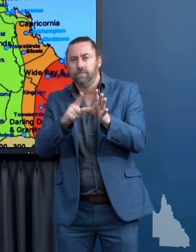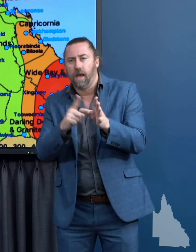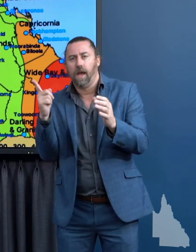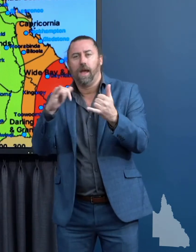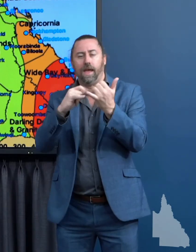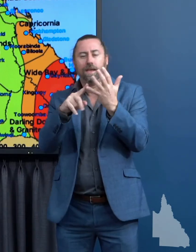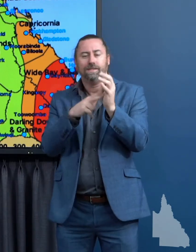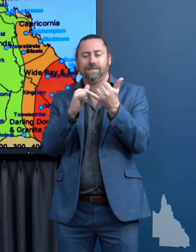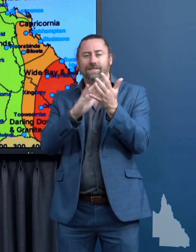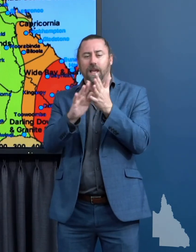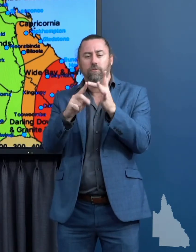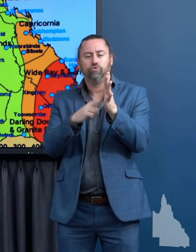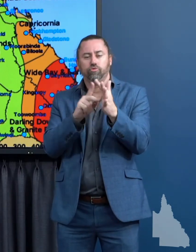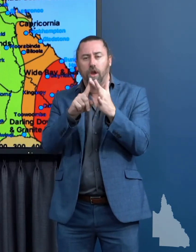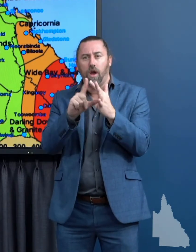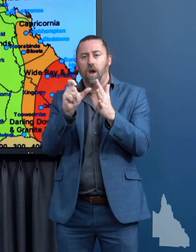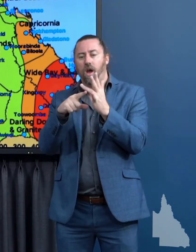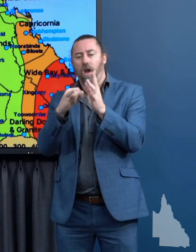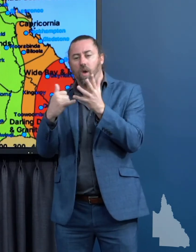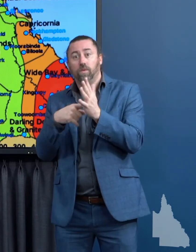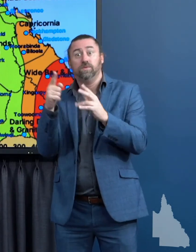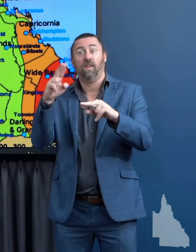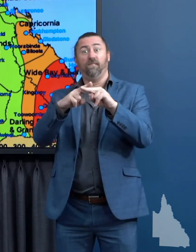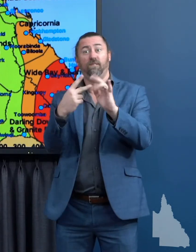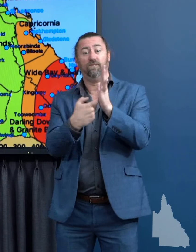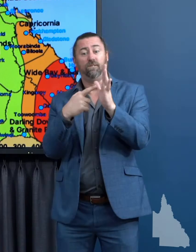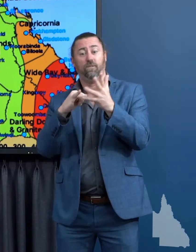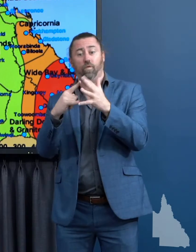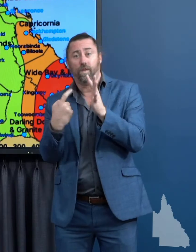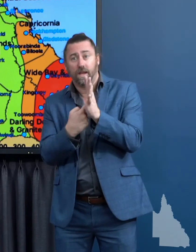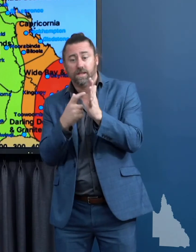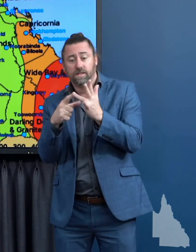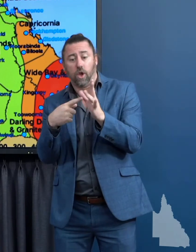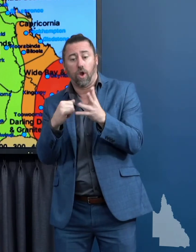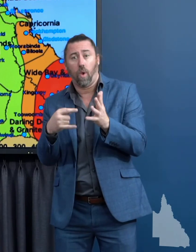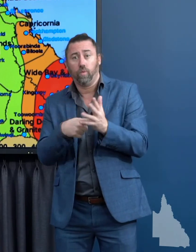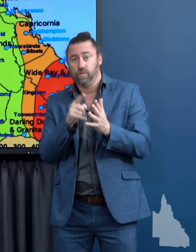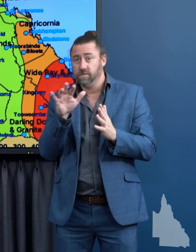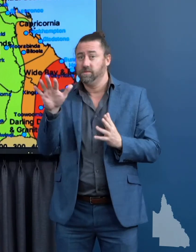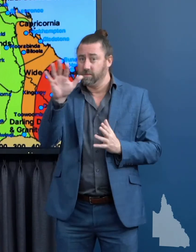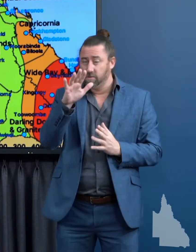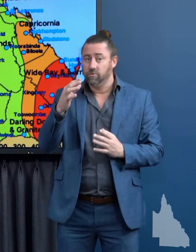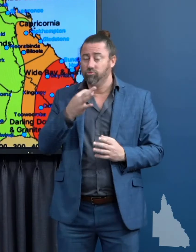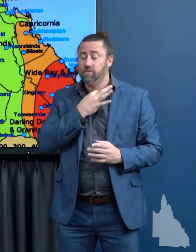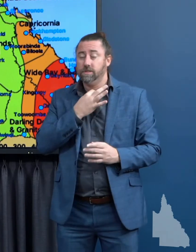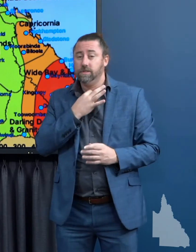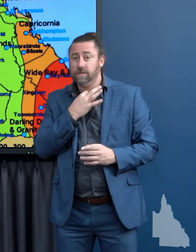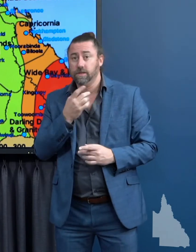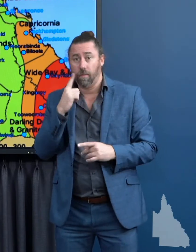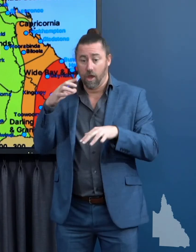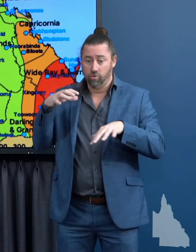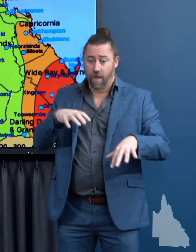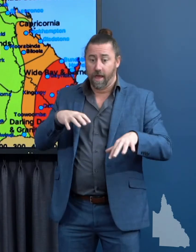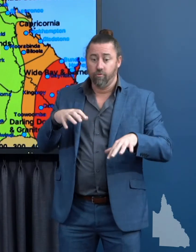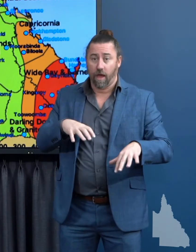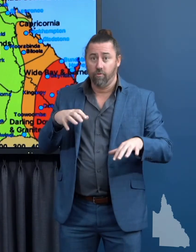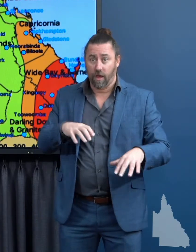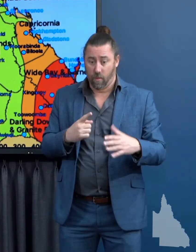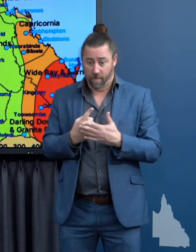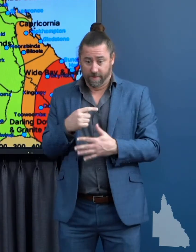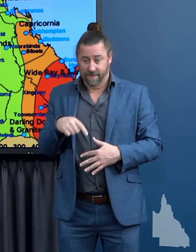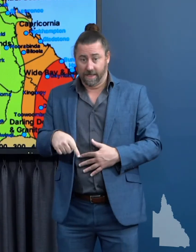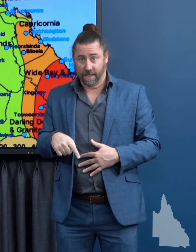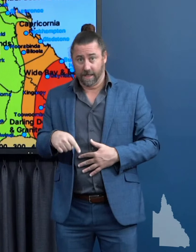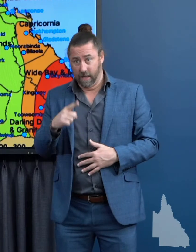Sunshine, as well as the Fraser Coast areas are the focus for today. But the rainfall rates that we saw in the south can indicate what we